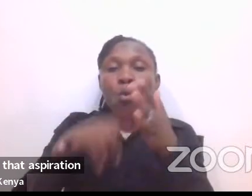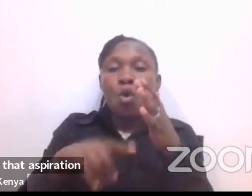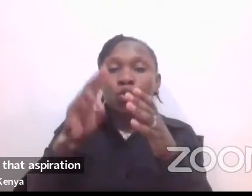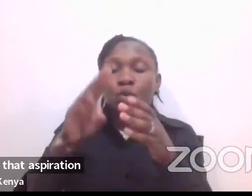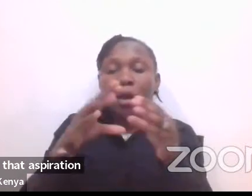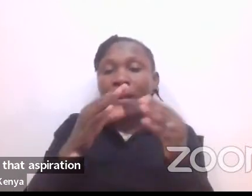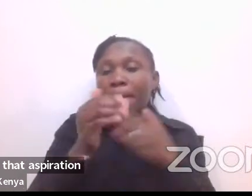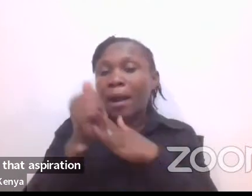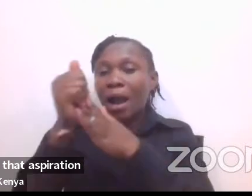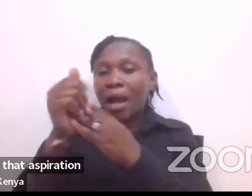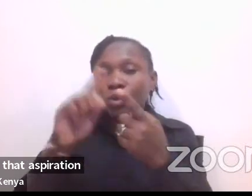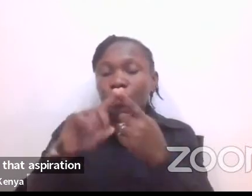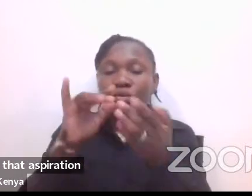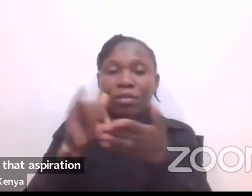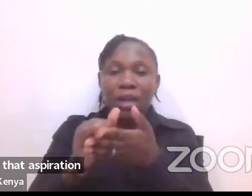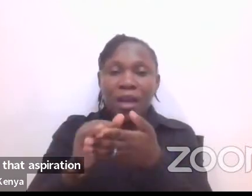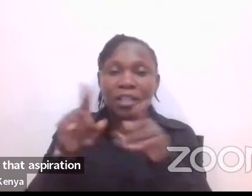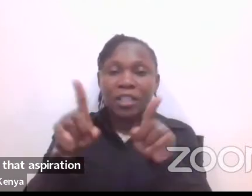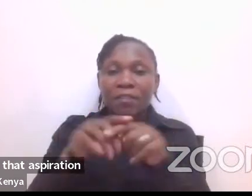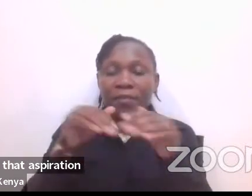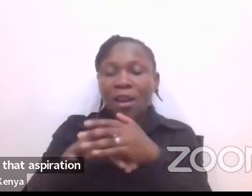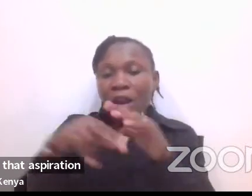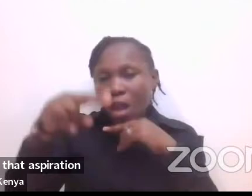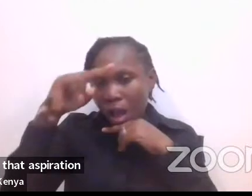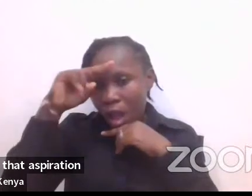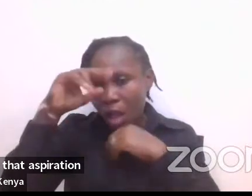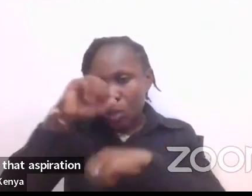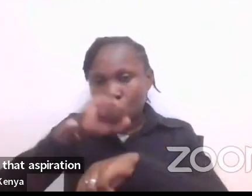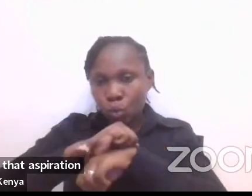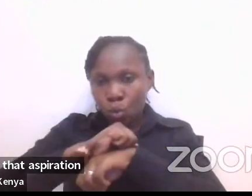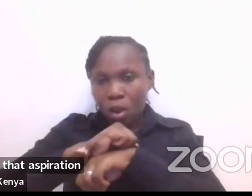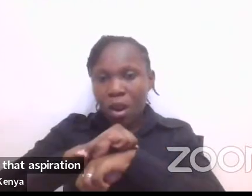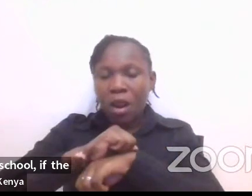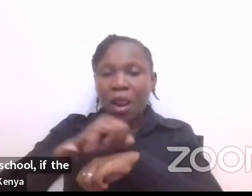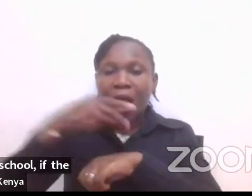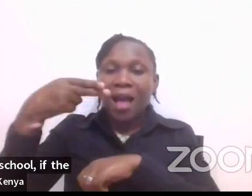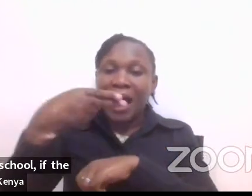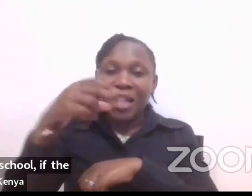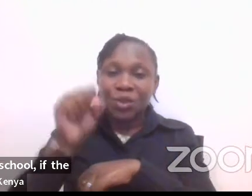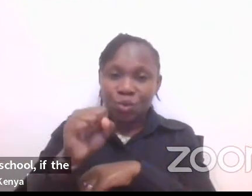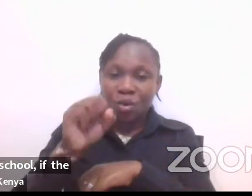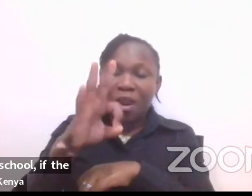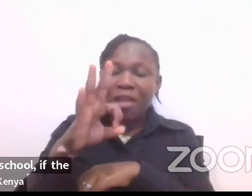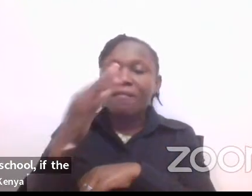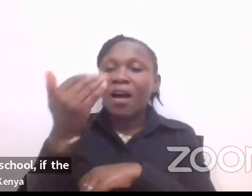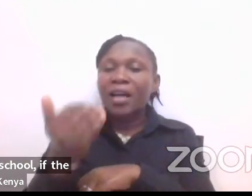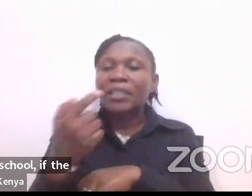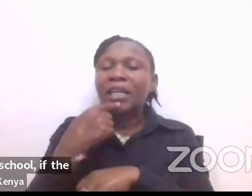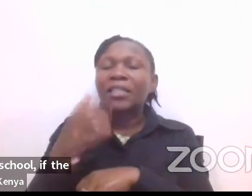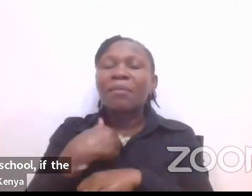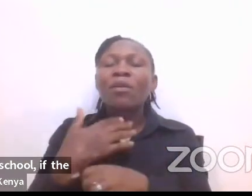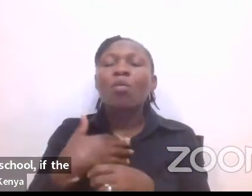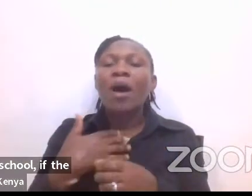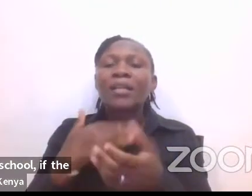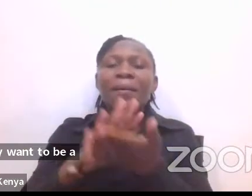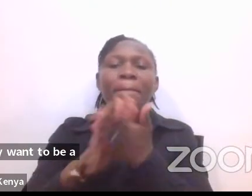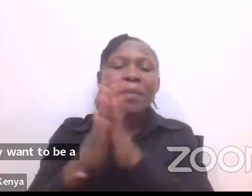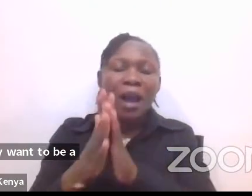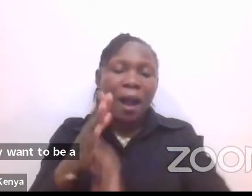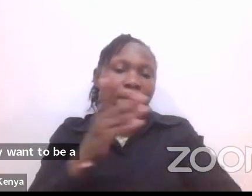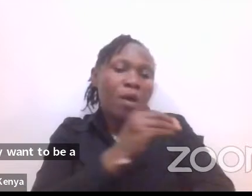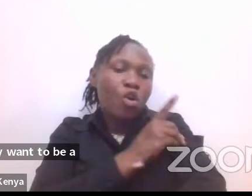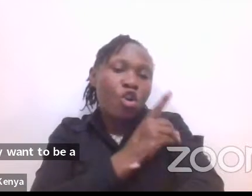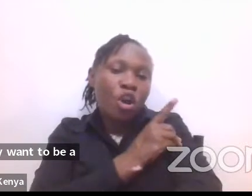But even within that high school, if the child has said, well, I really want to be a doctor, then when we are working on that